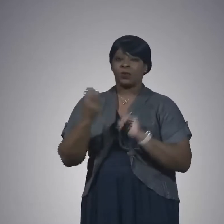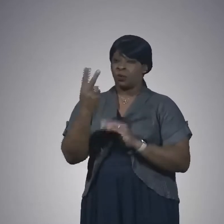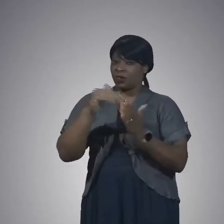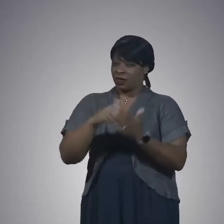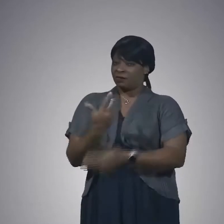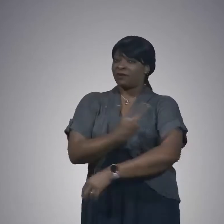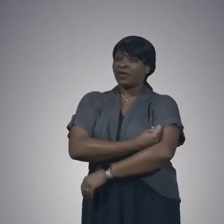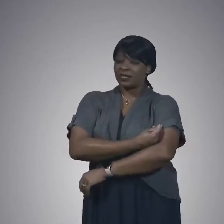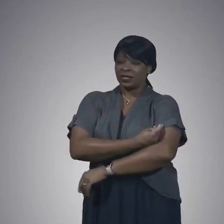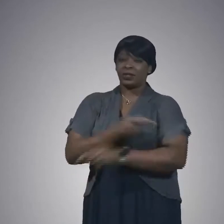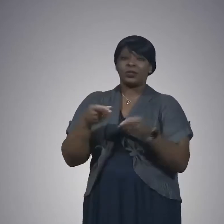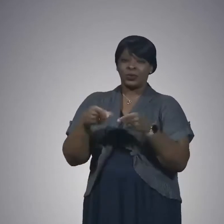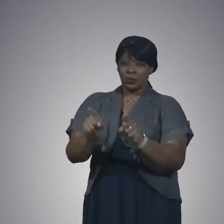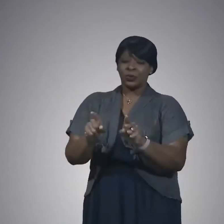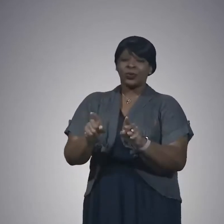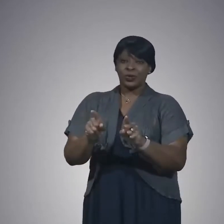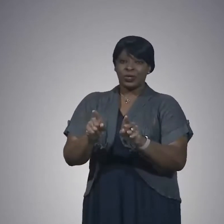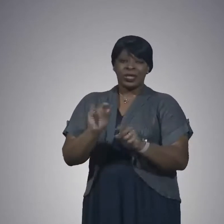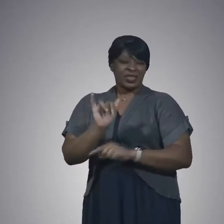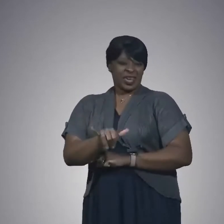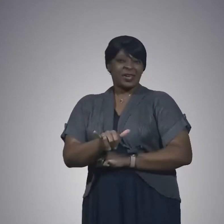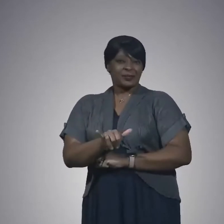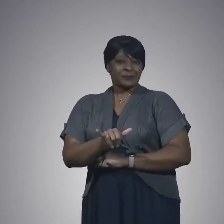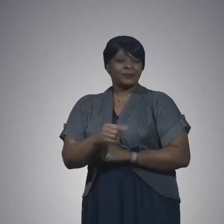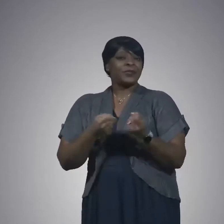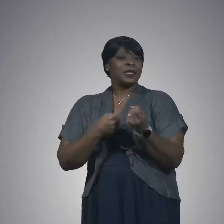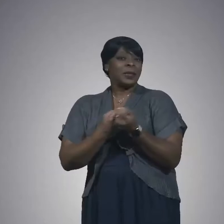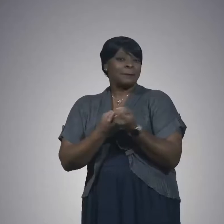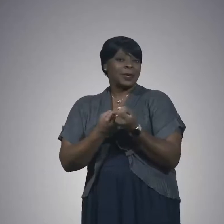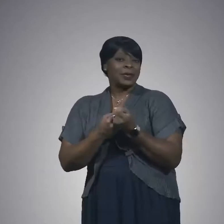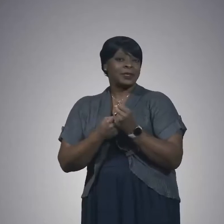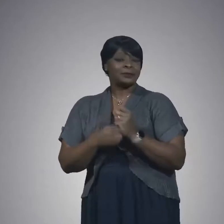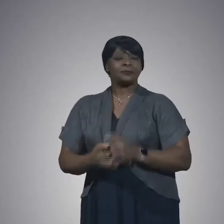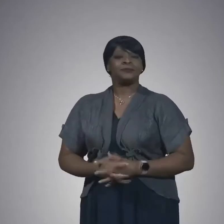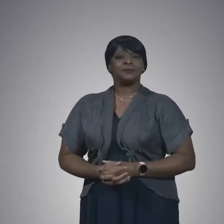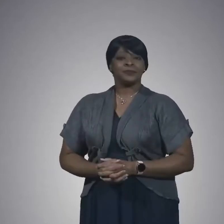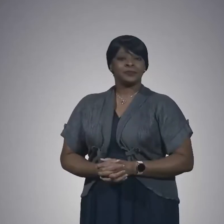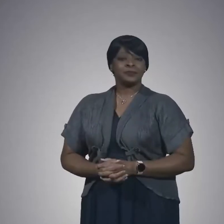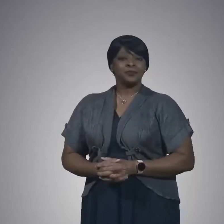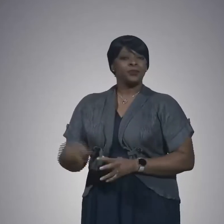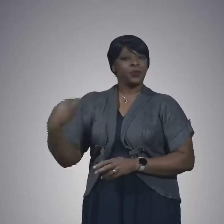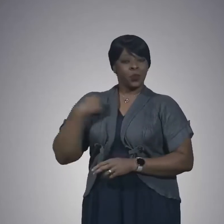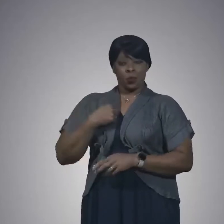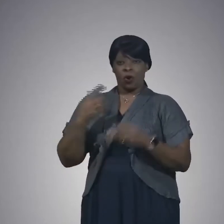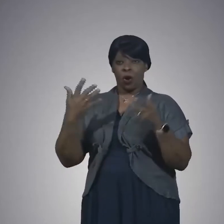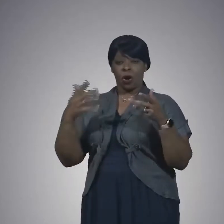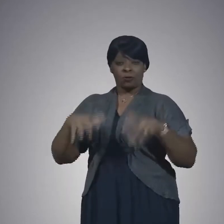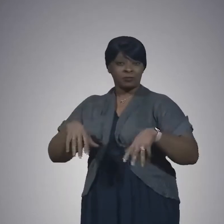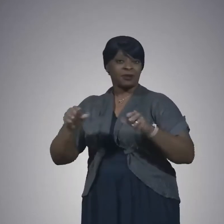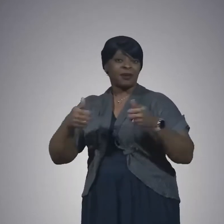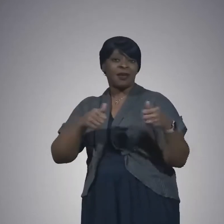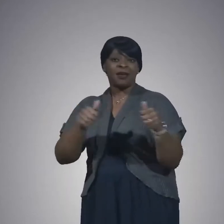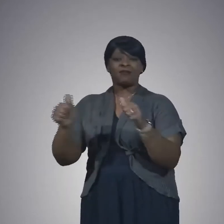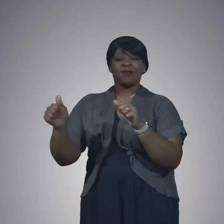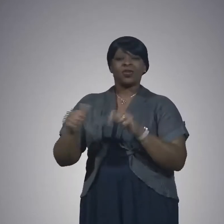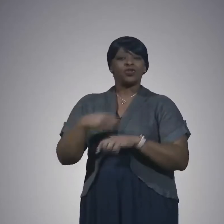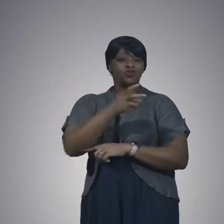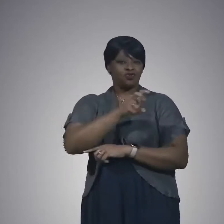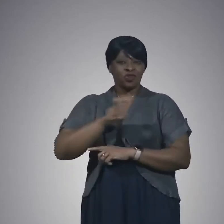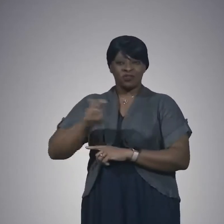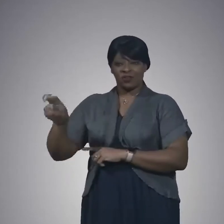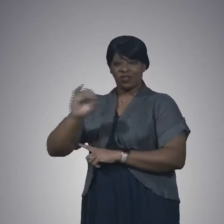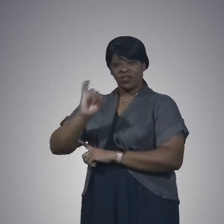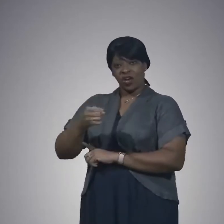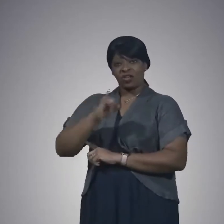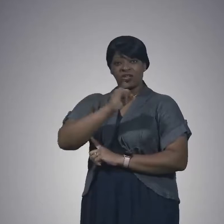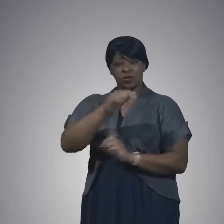vaccines in that campaign. And we have also taken efforts to transfer Johnson &